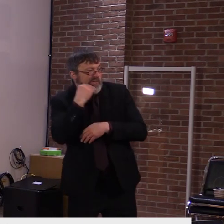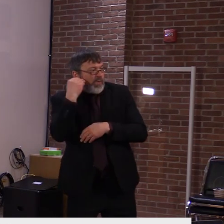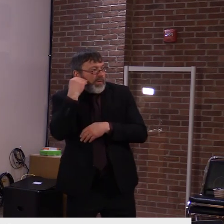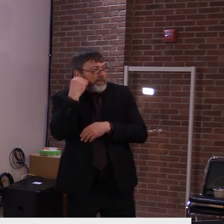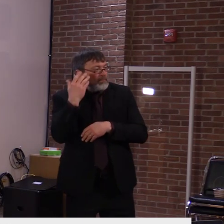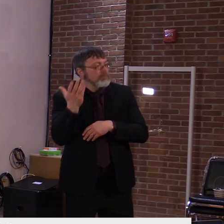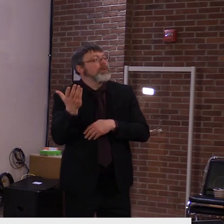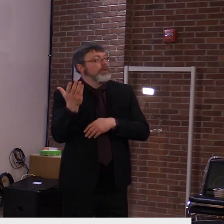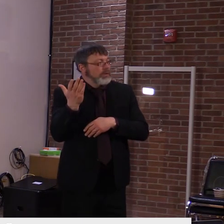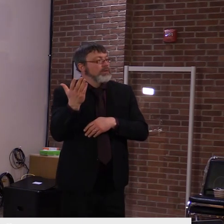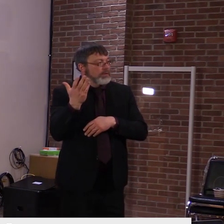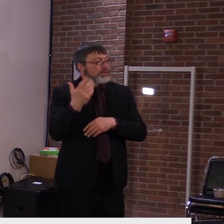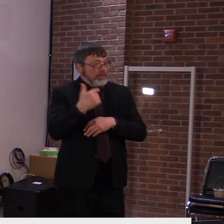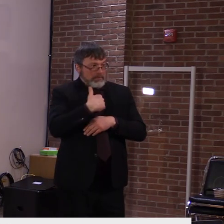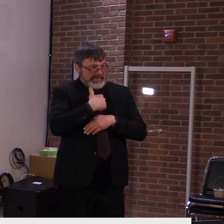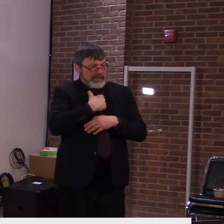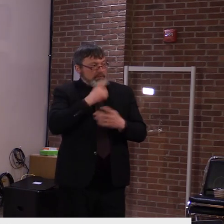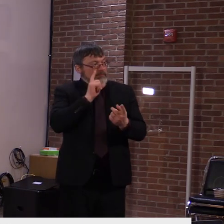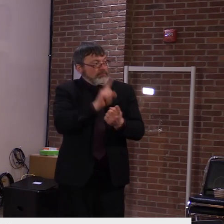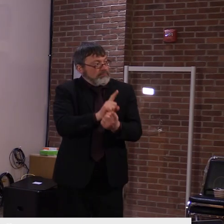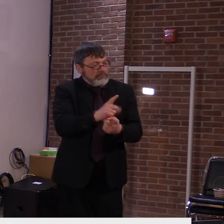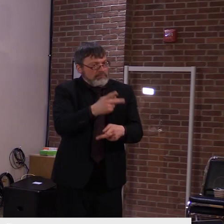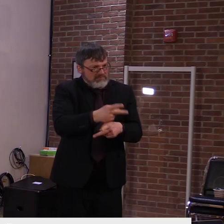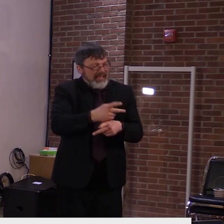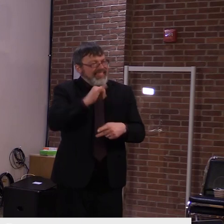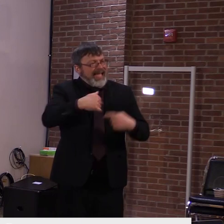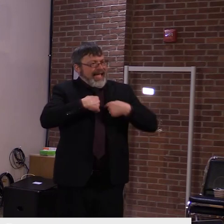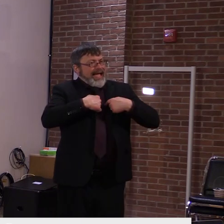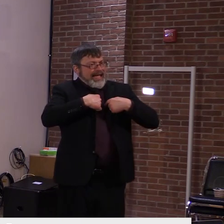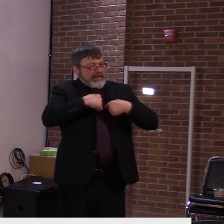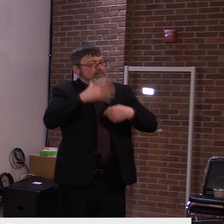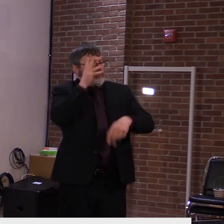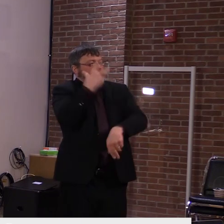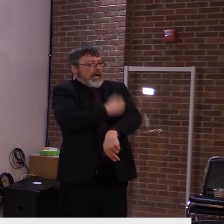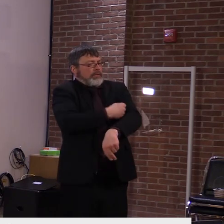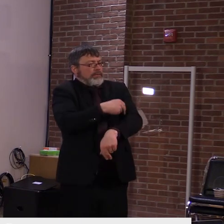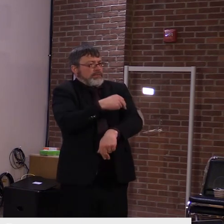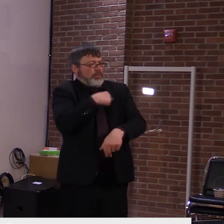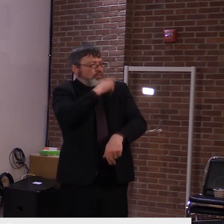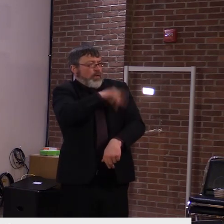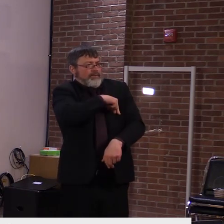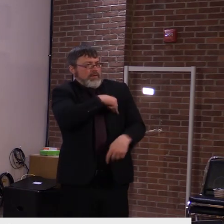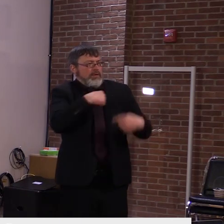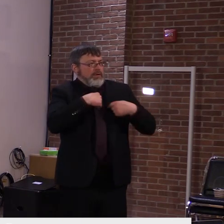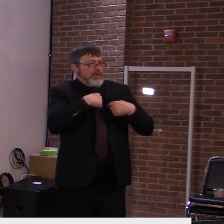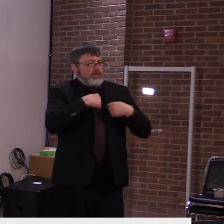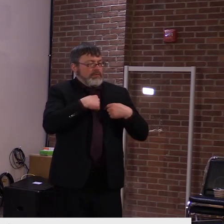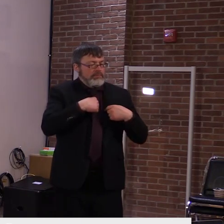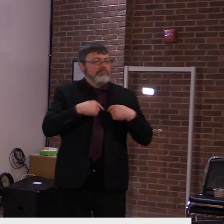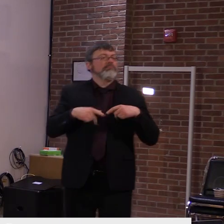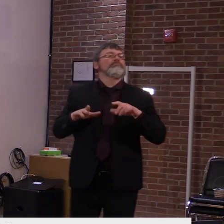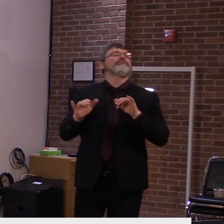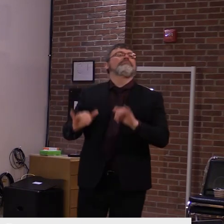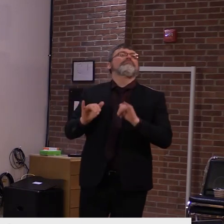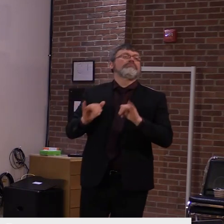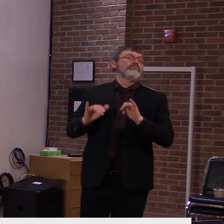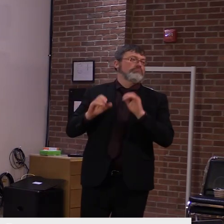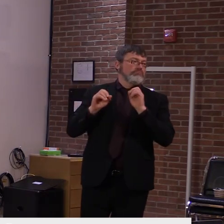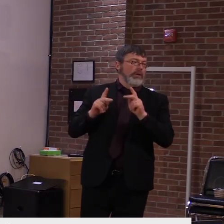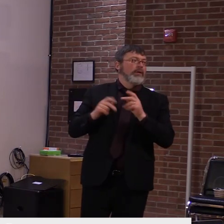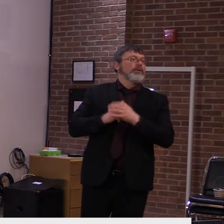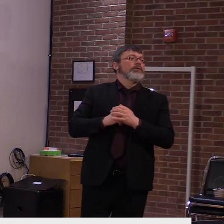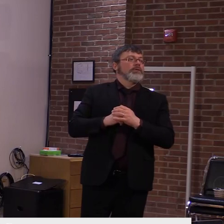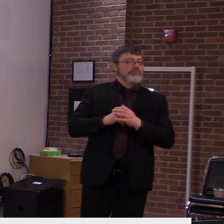Okay, thank you on that. And I guess a question probably for Dr. Levine to pick up on that thread where he was talking about sort of how the virus